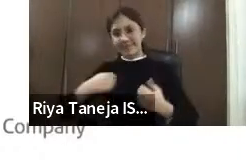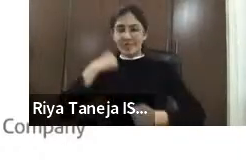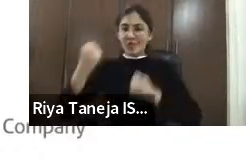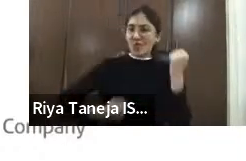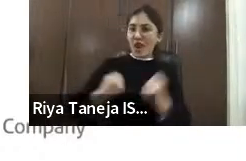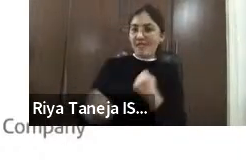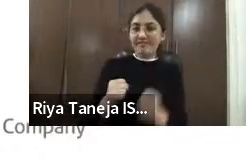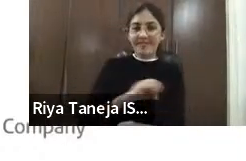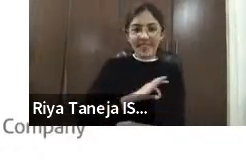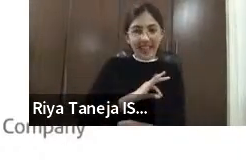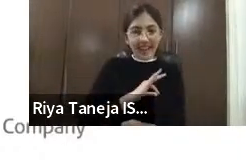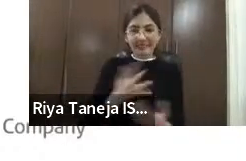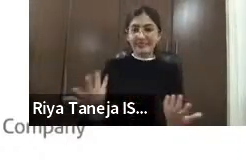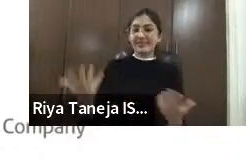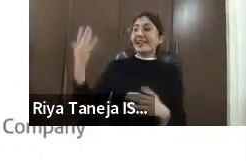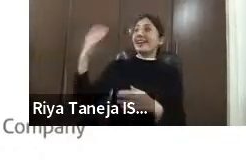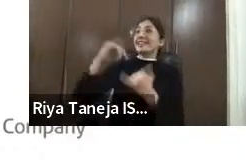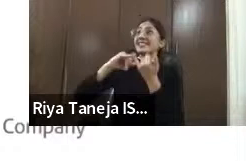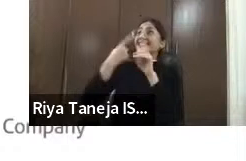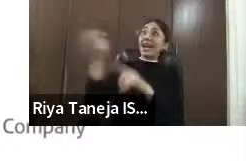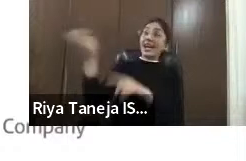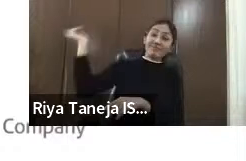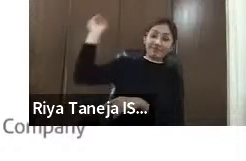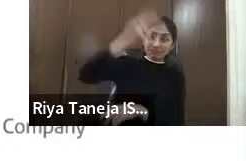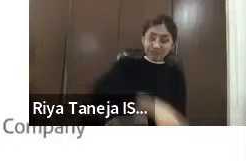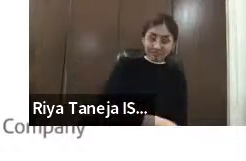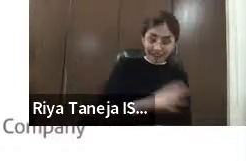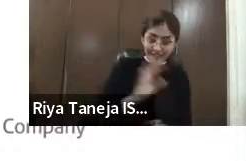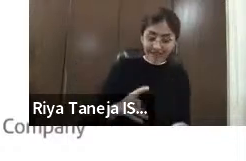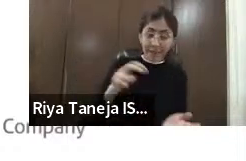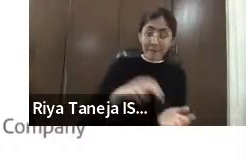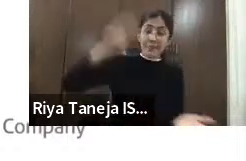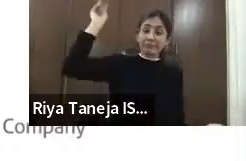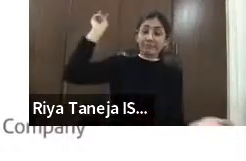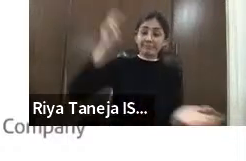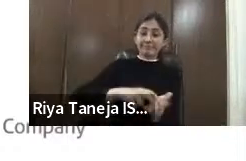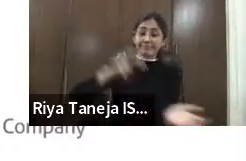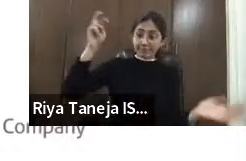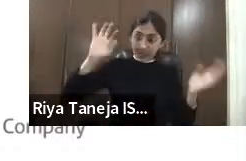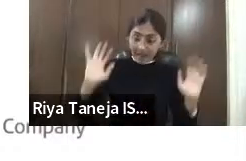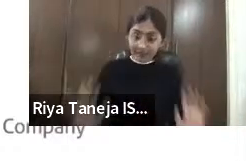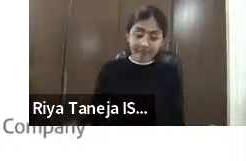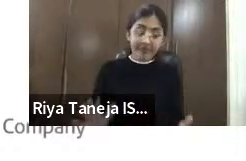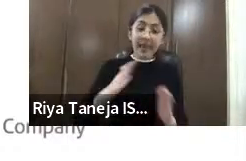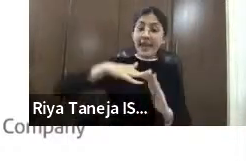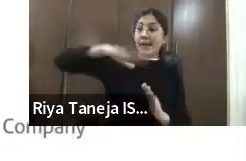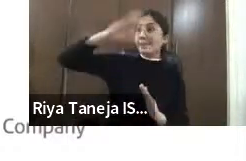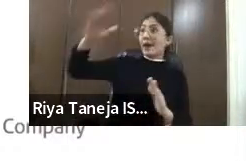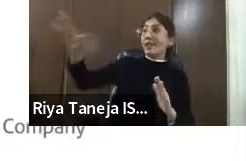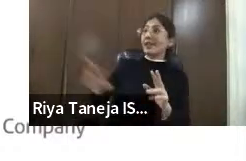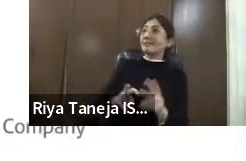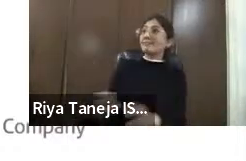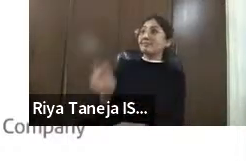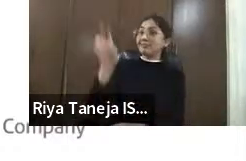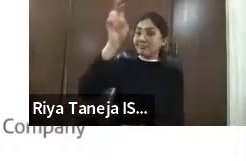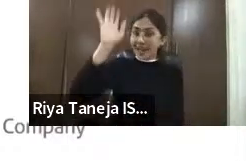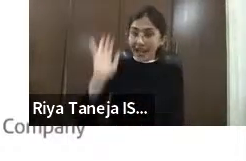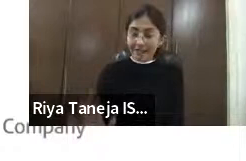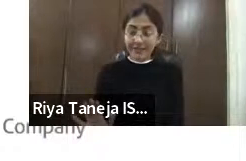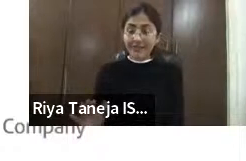marathons, skydived, bungee jumped, climbed a mountain in the Himalayas, backpacked across